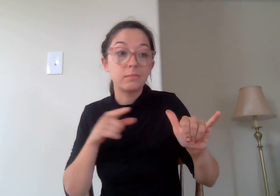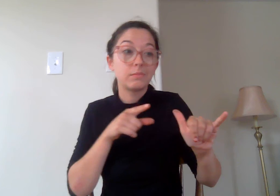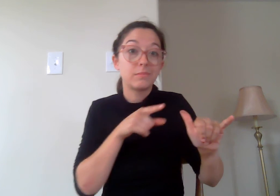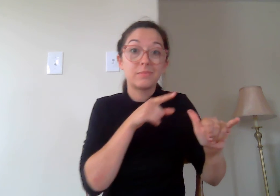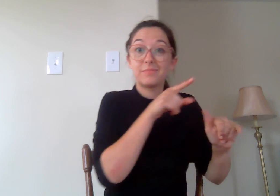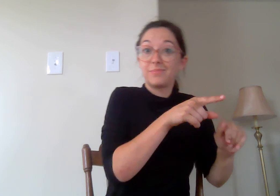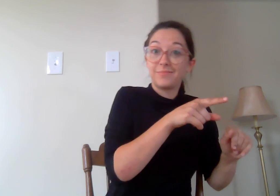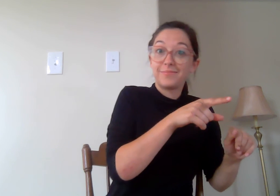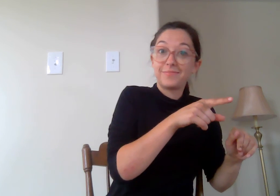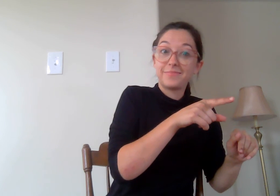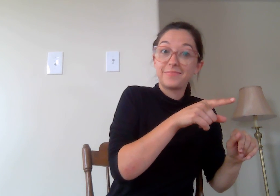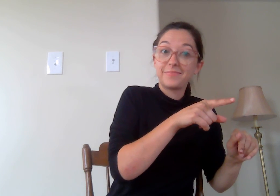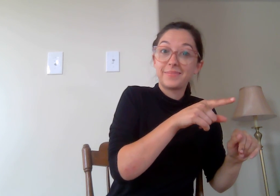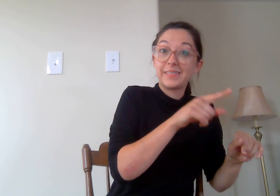up that we need to address.